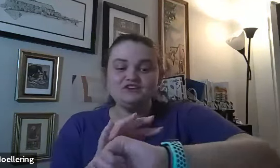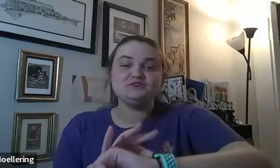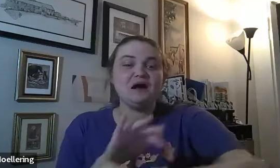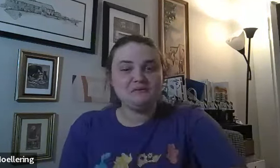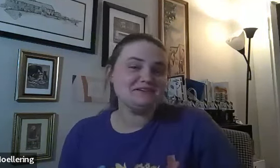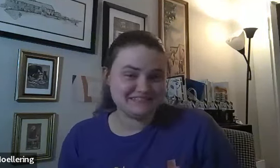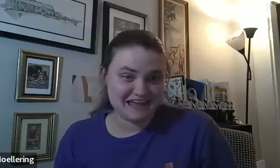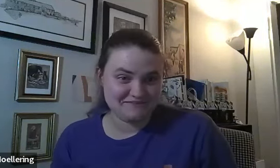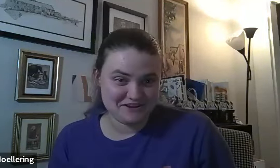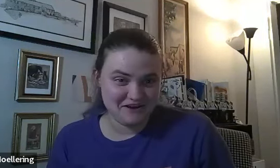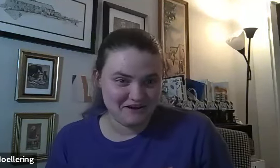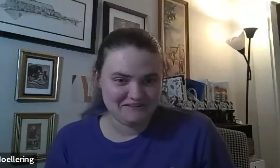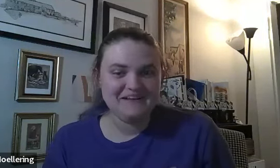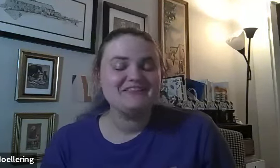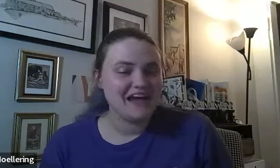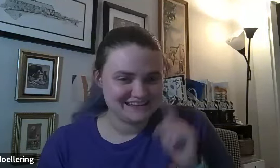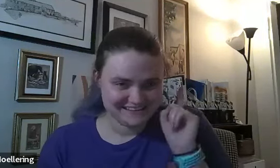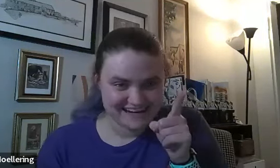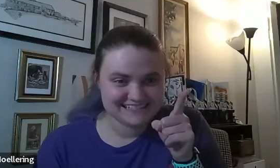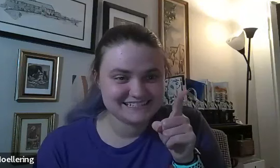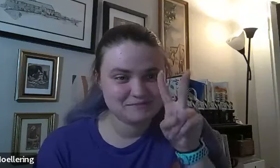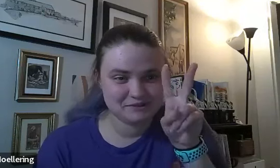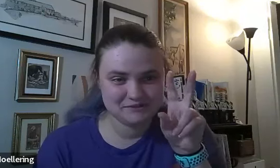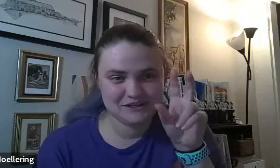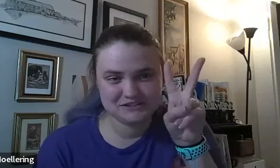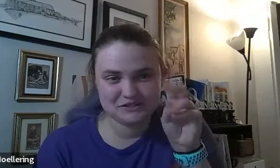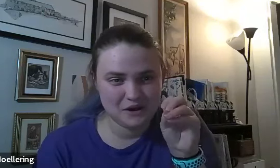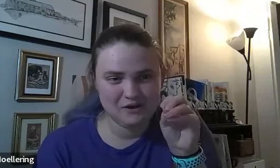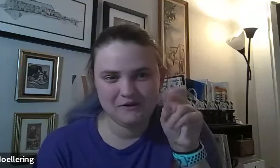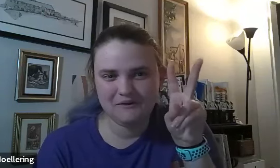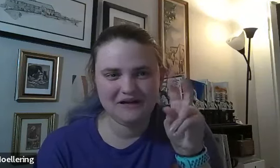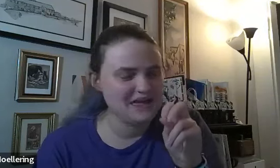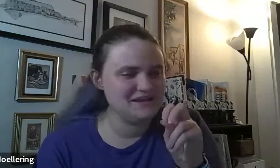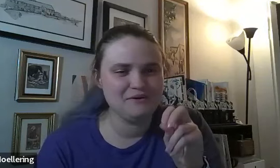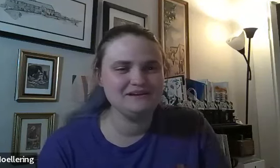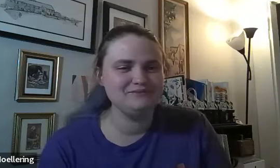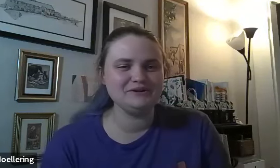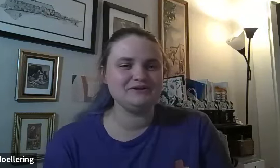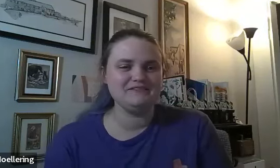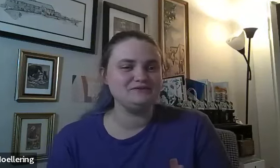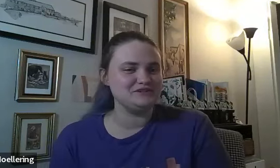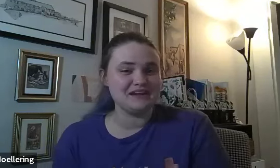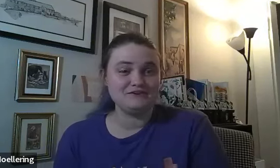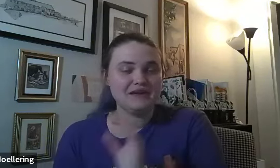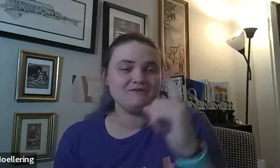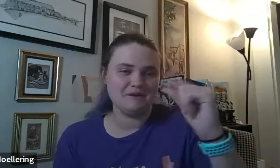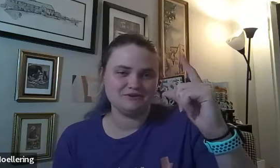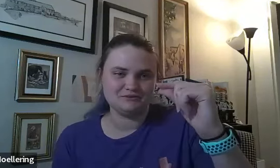So I will say for y'all that is acceptable. Doing a 2-0, and no one will, if you do that, if you can't remember